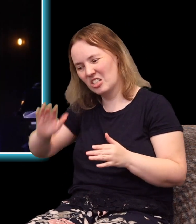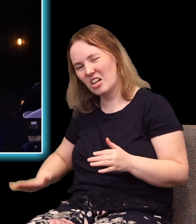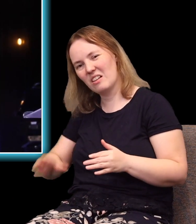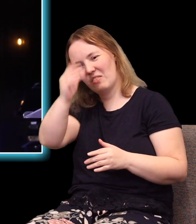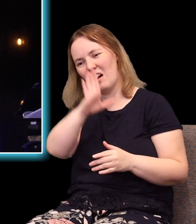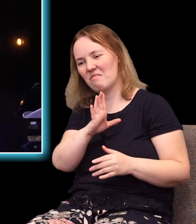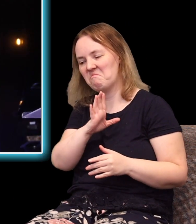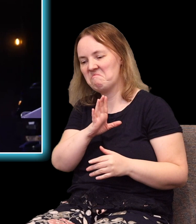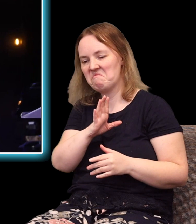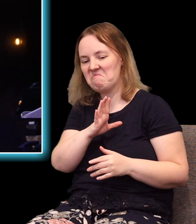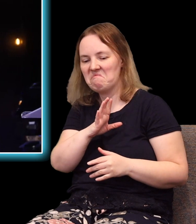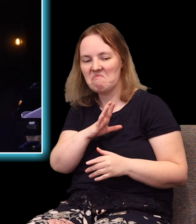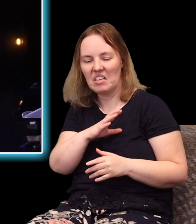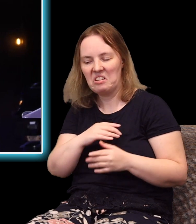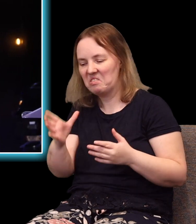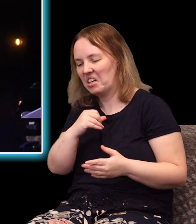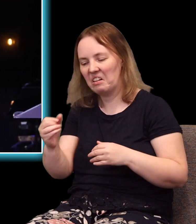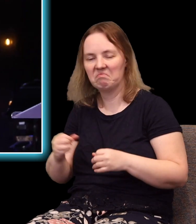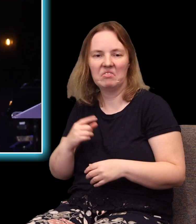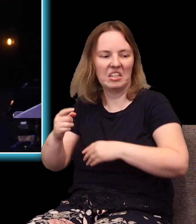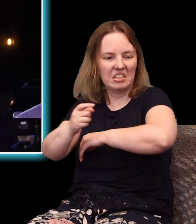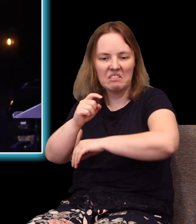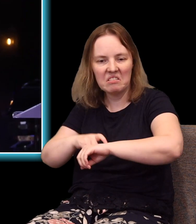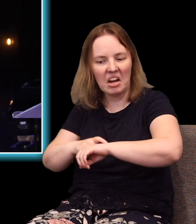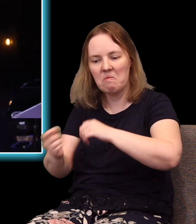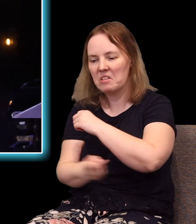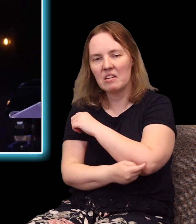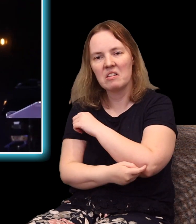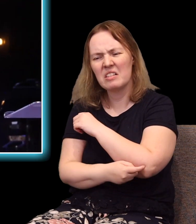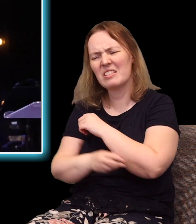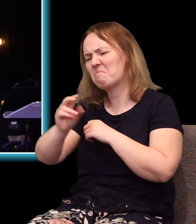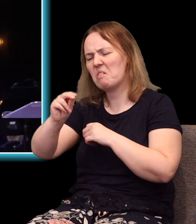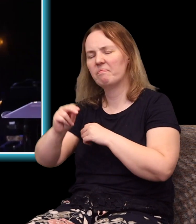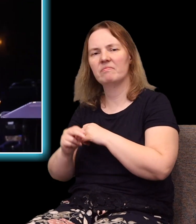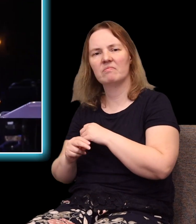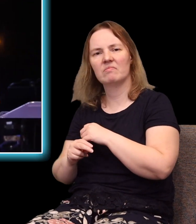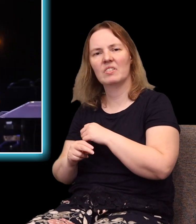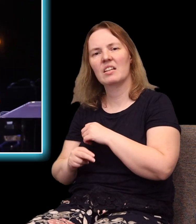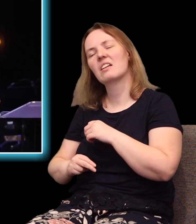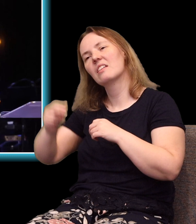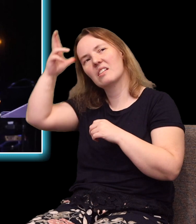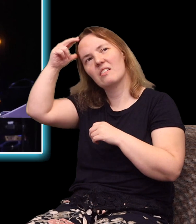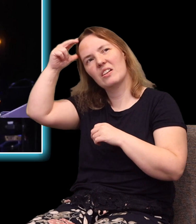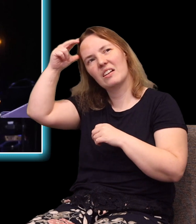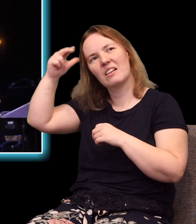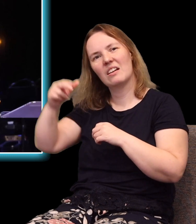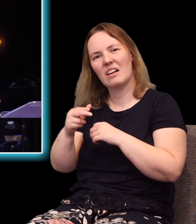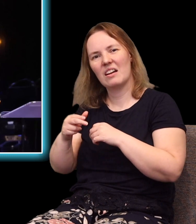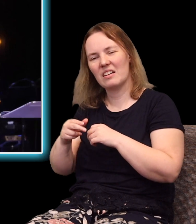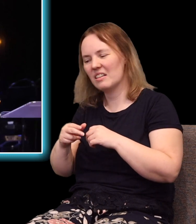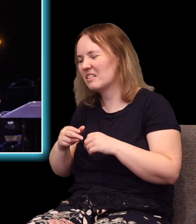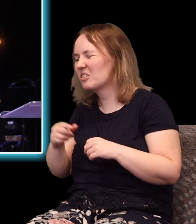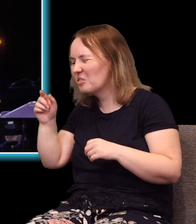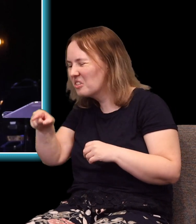wilderness. You don't waste a lot of time in the temptation. You say, it is written. I know who I am. The devil says, if you really are a child of God, you say, what are